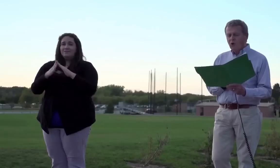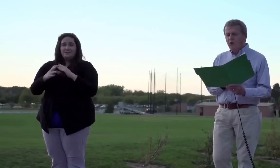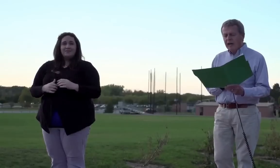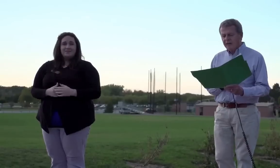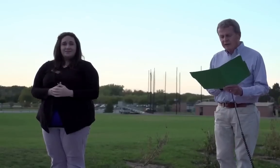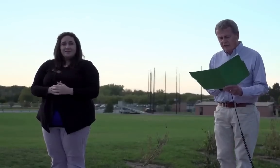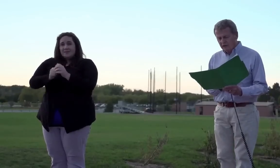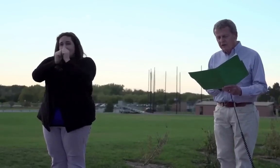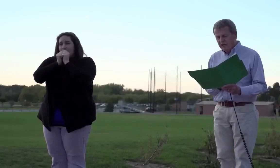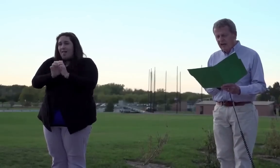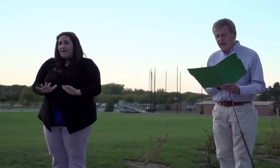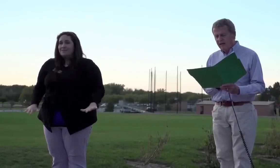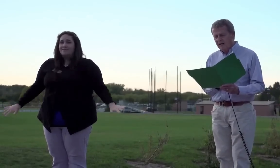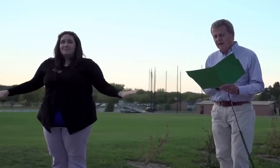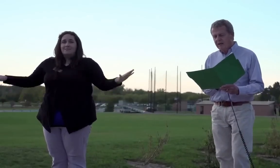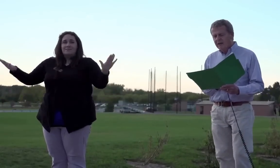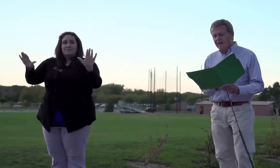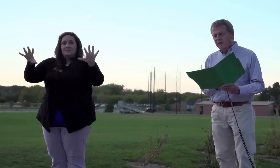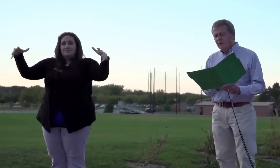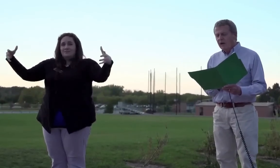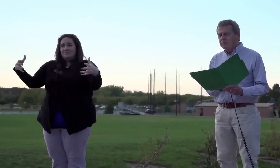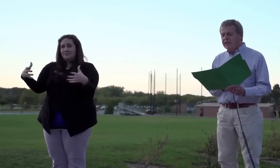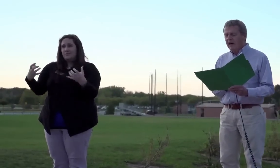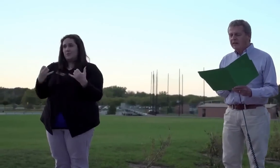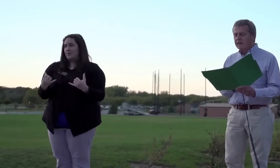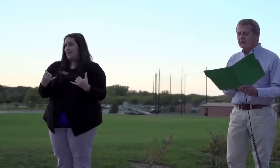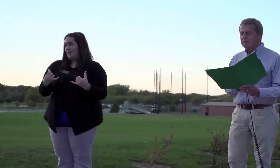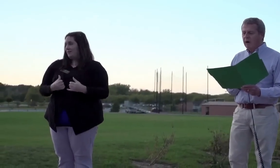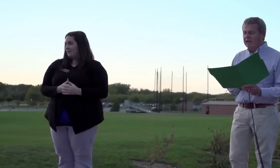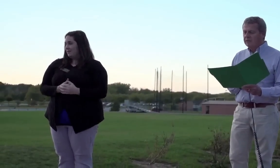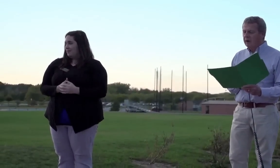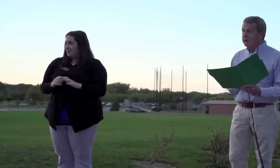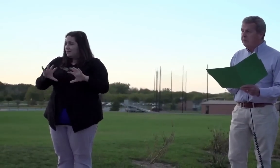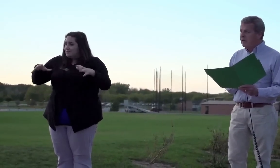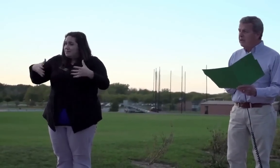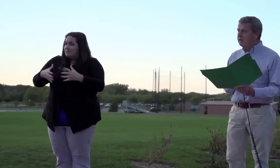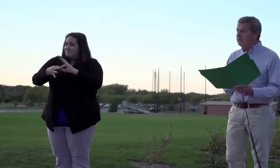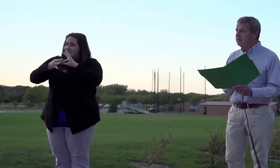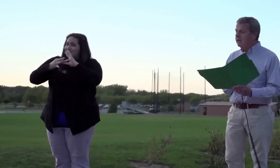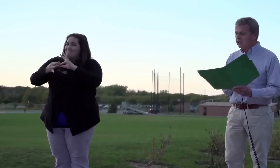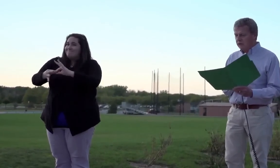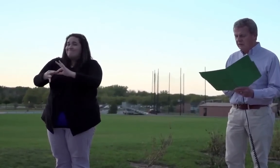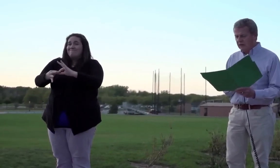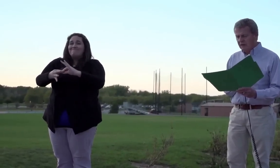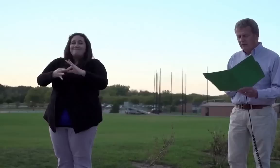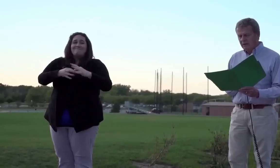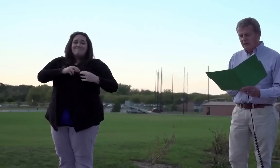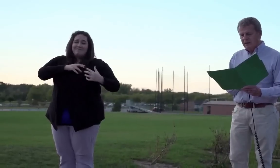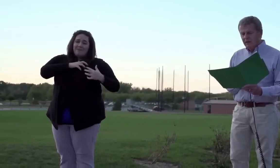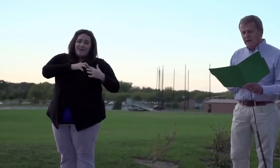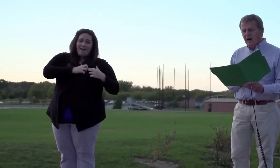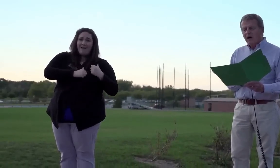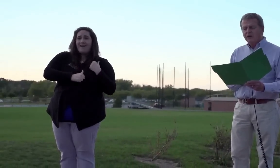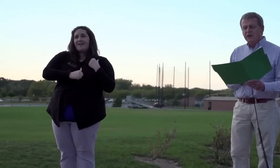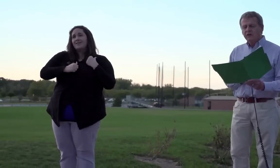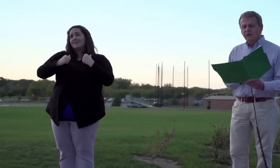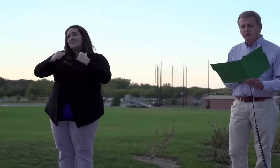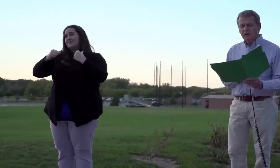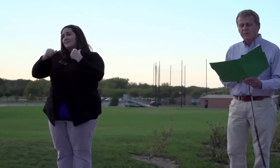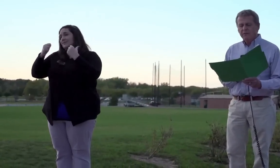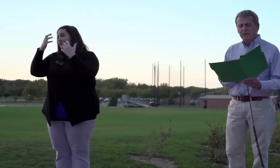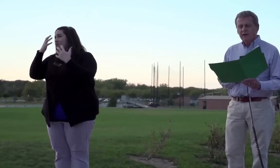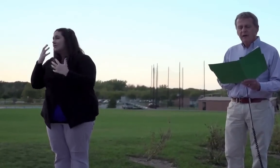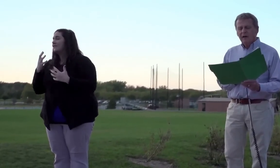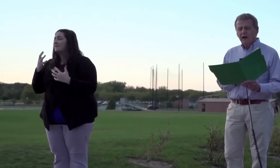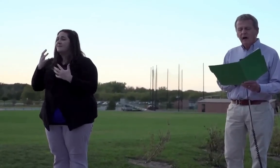here today. We come together bonded by pain and grieving. Our tears of grief